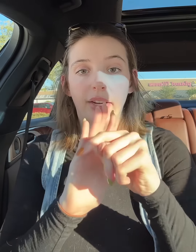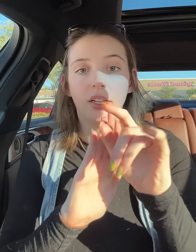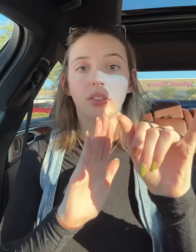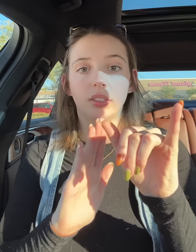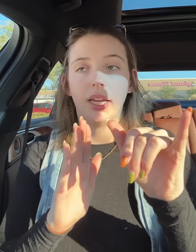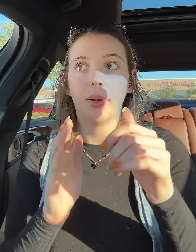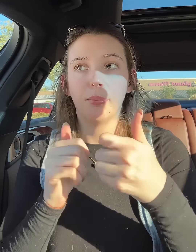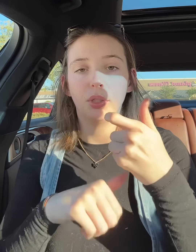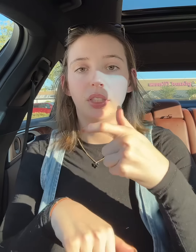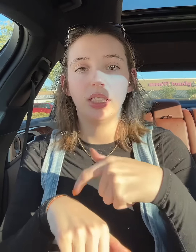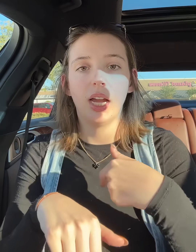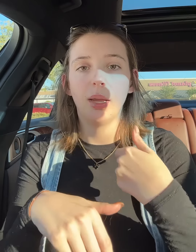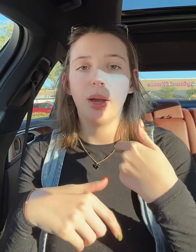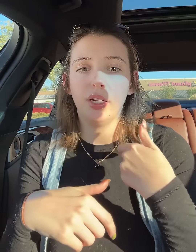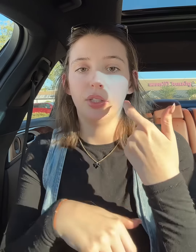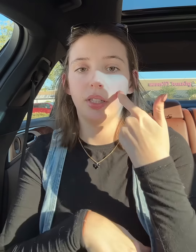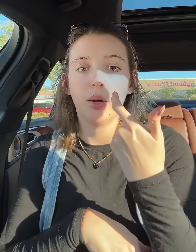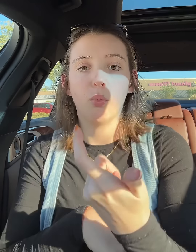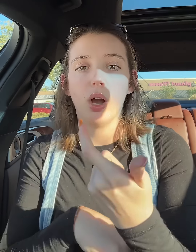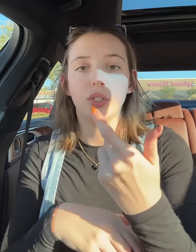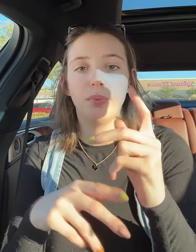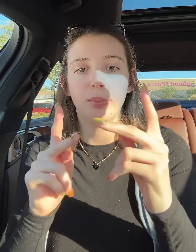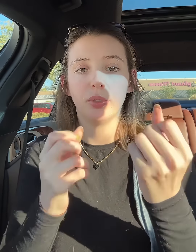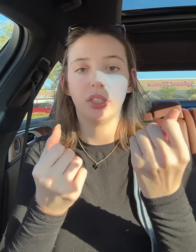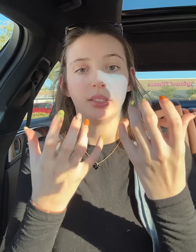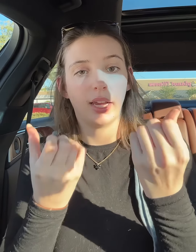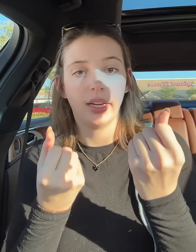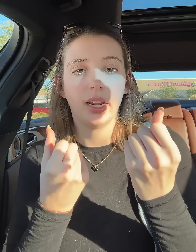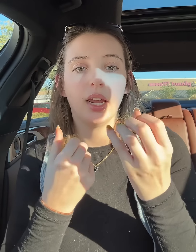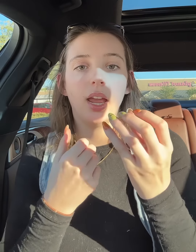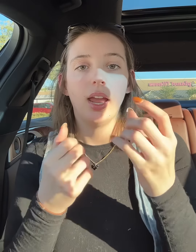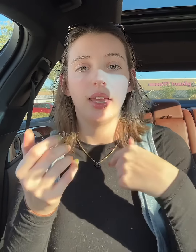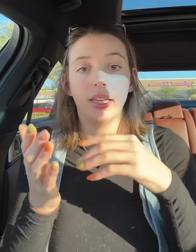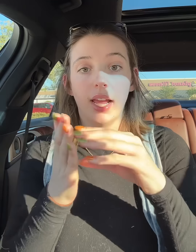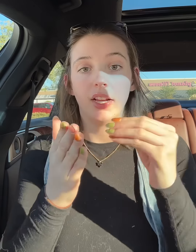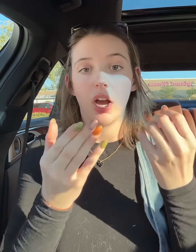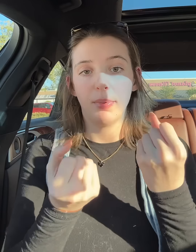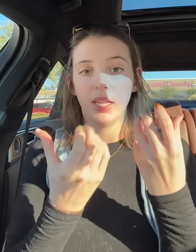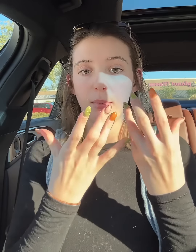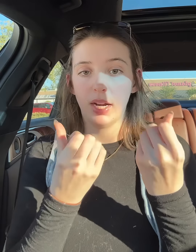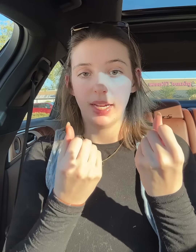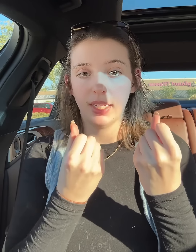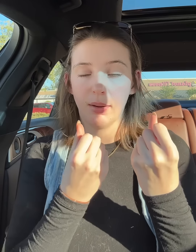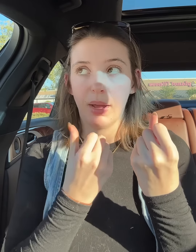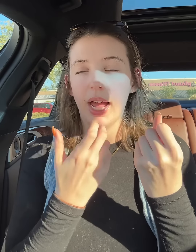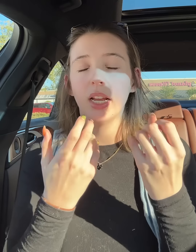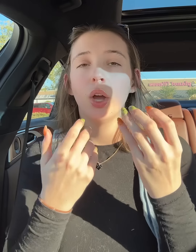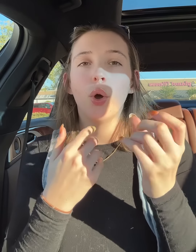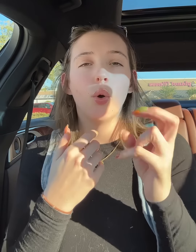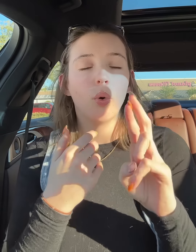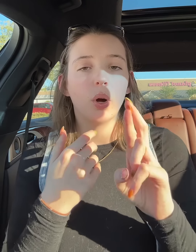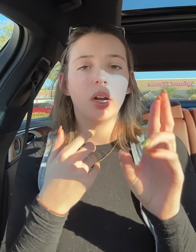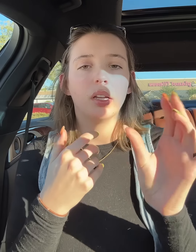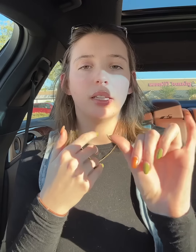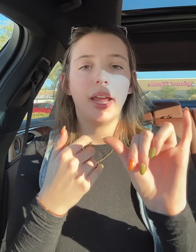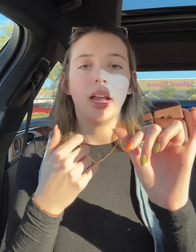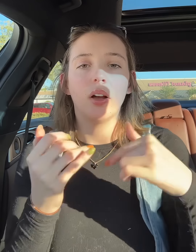videos. Most of the time I just watch people just signing, and then I copy them and I sign back. Or I'll go